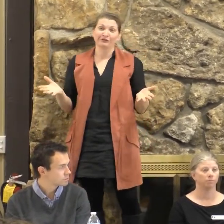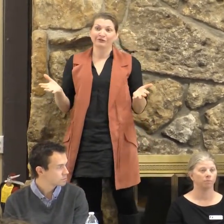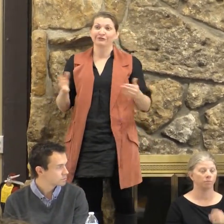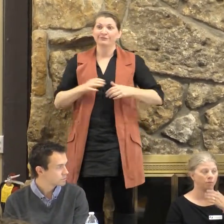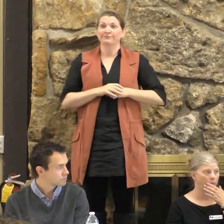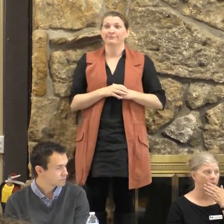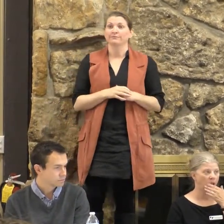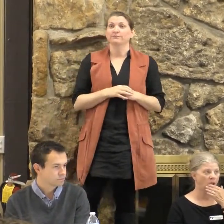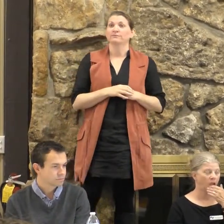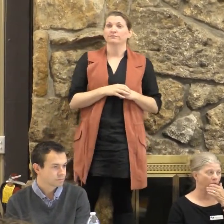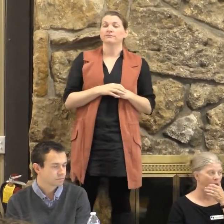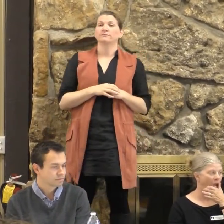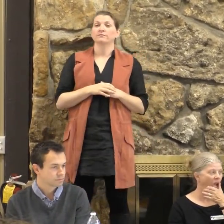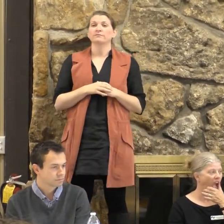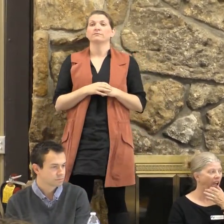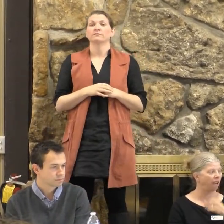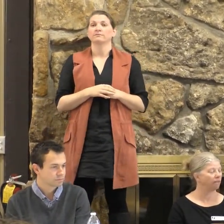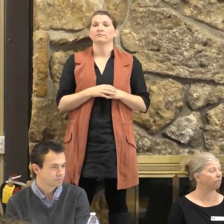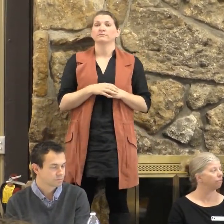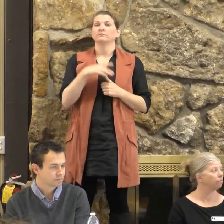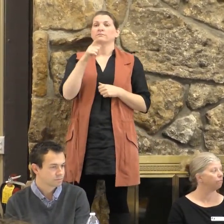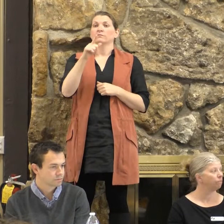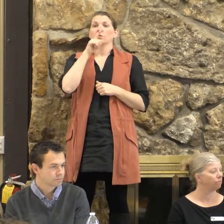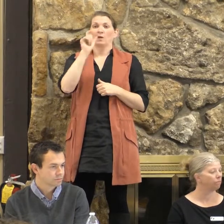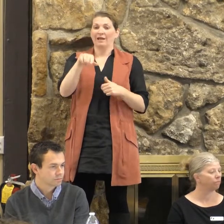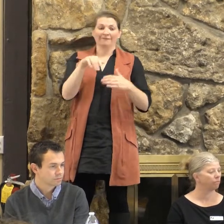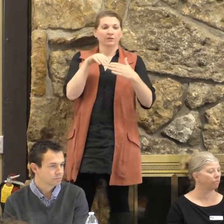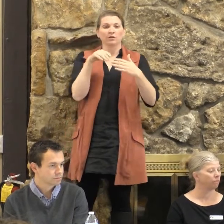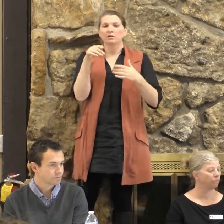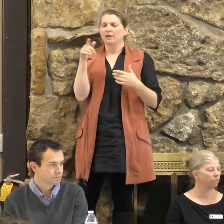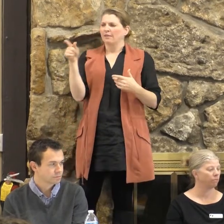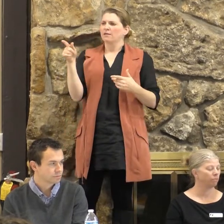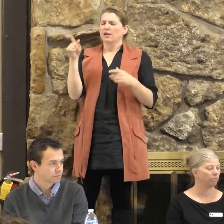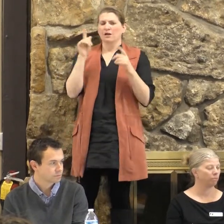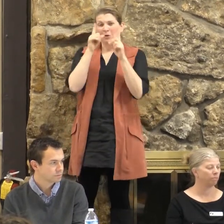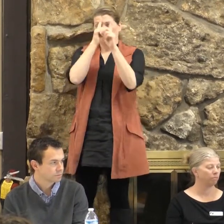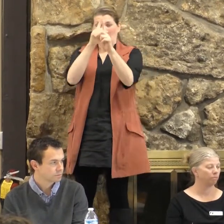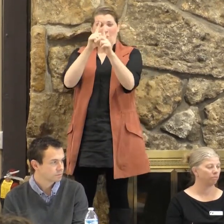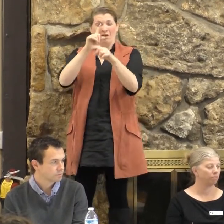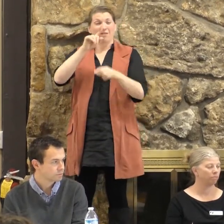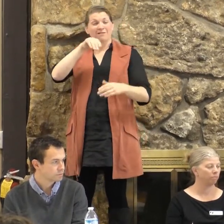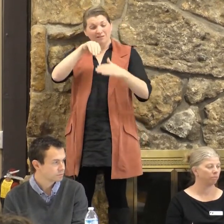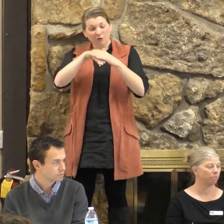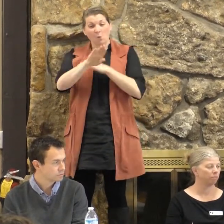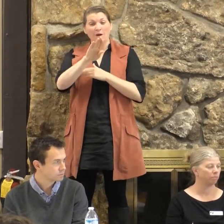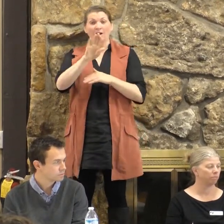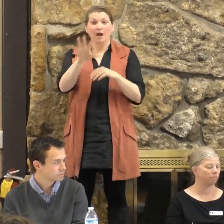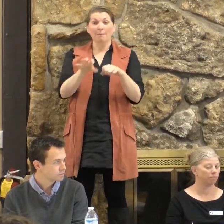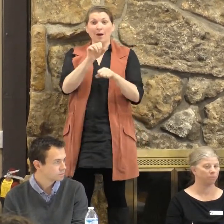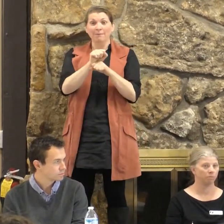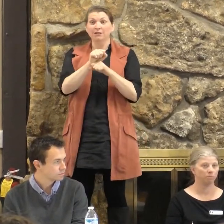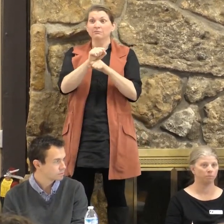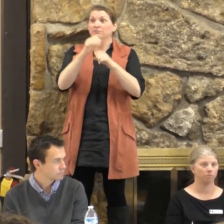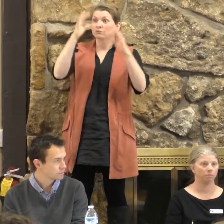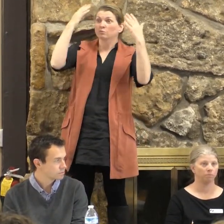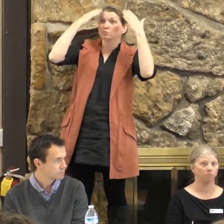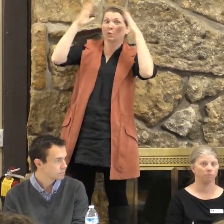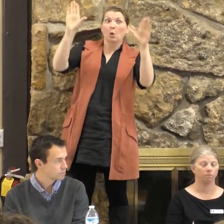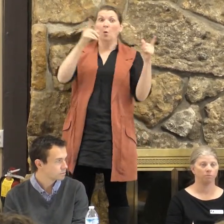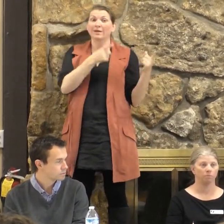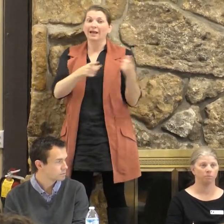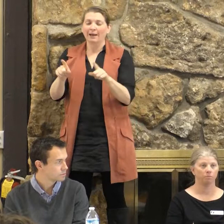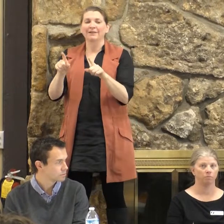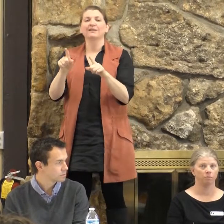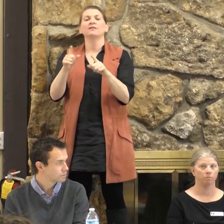we couldn't expect. So if you're interested about that part of it, you can find it on